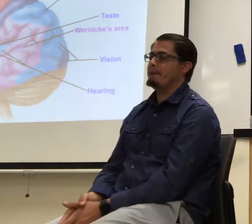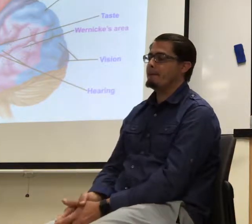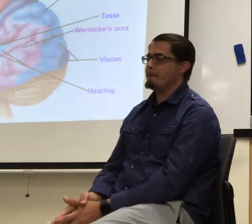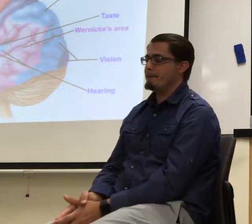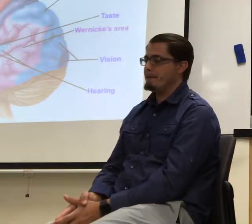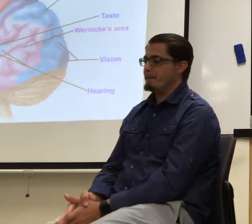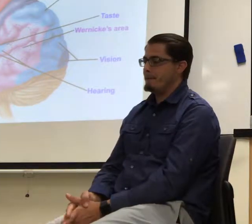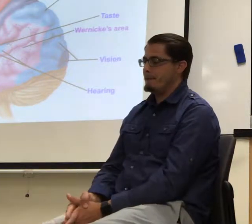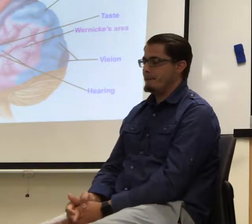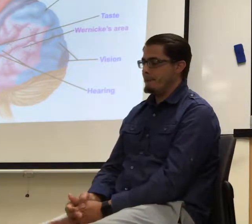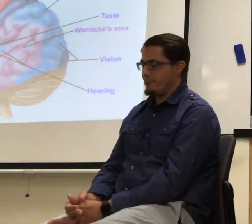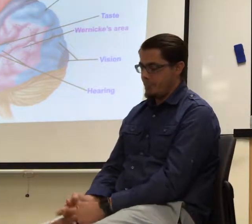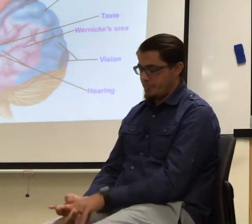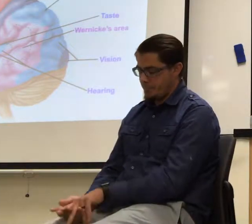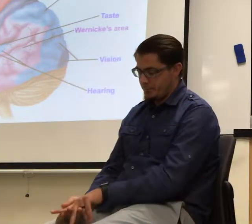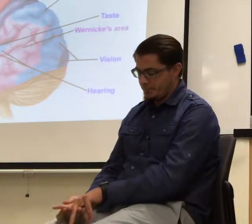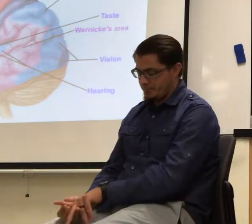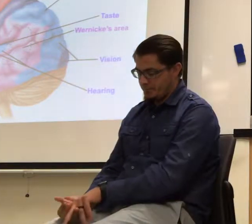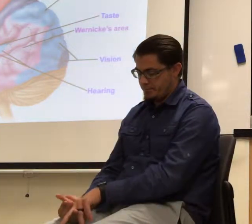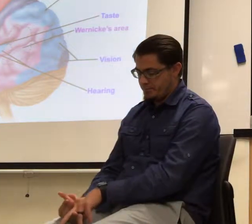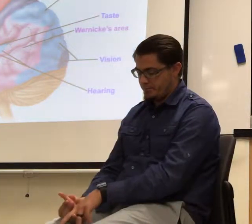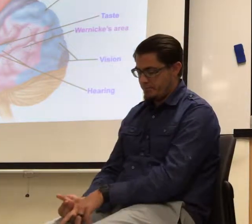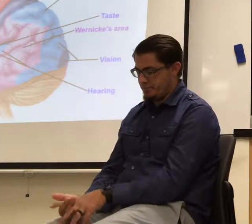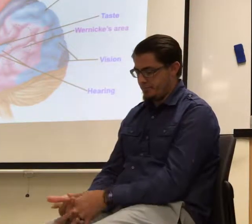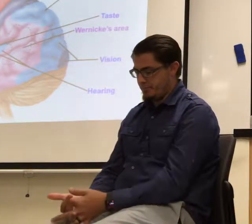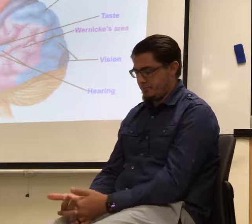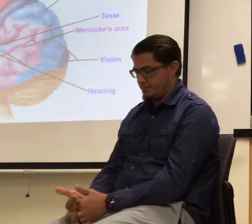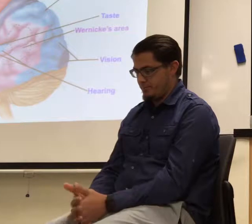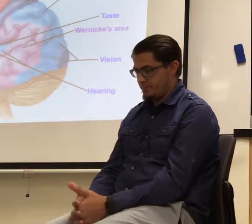ear structure.